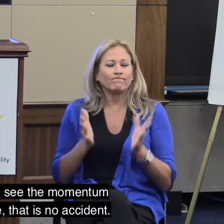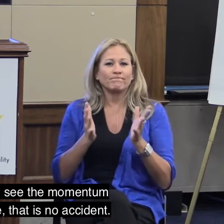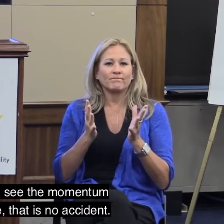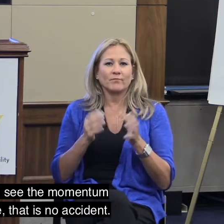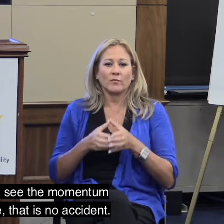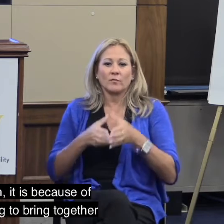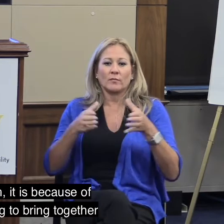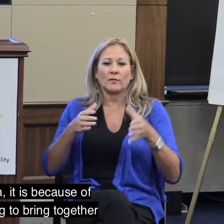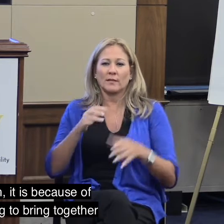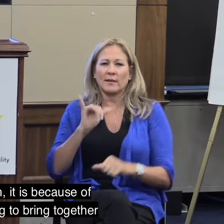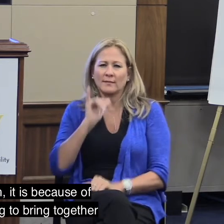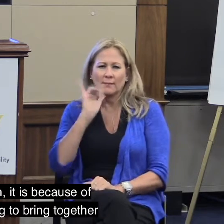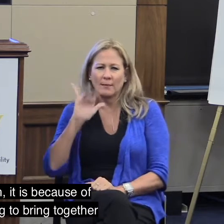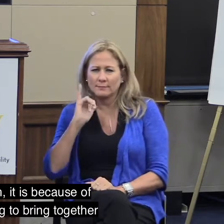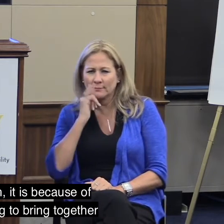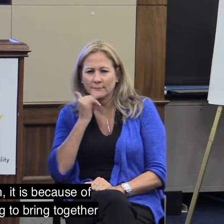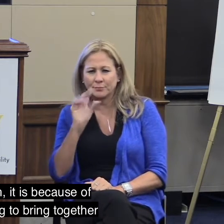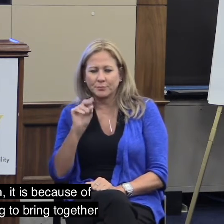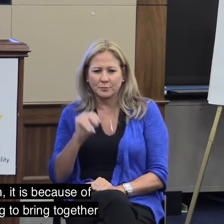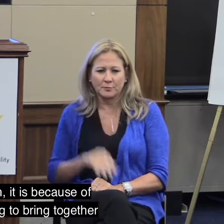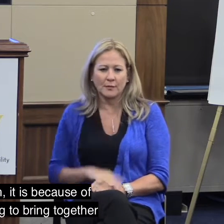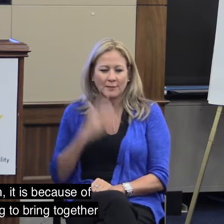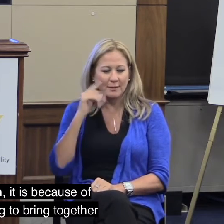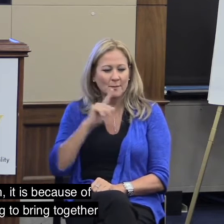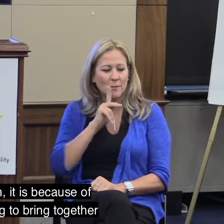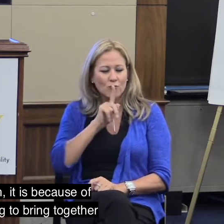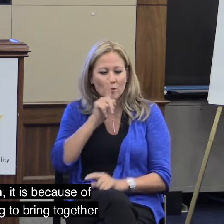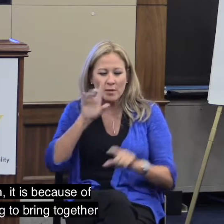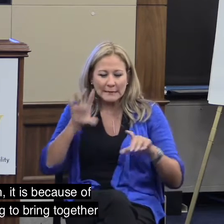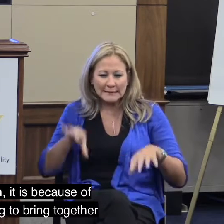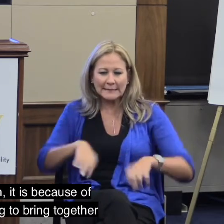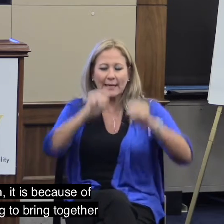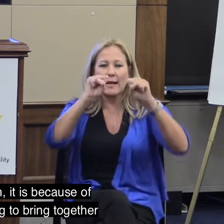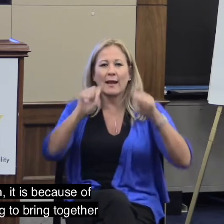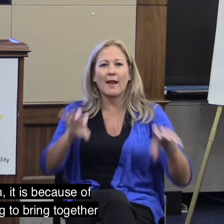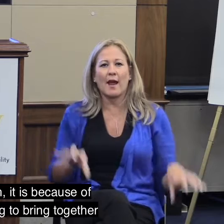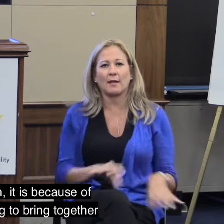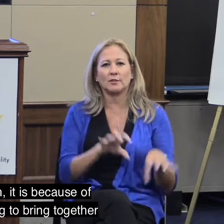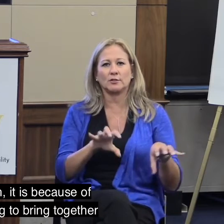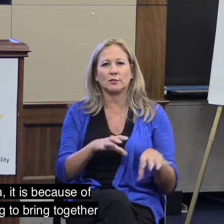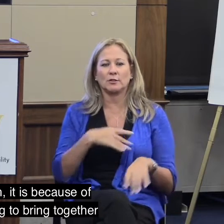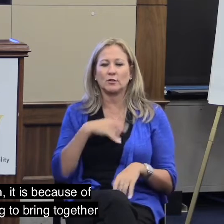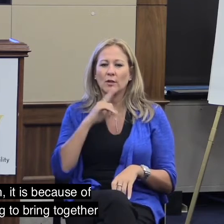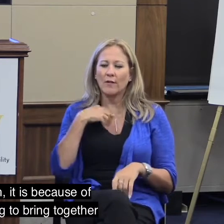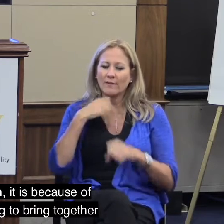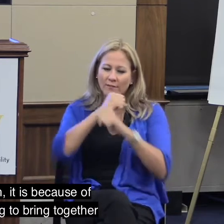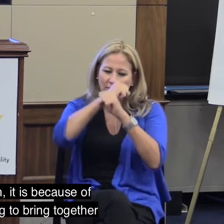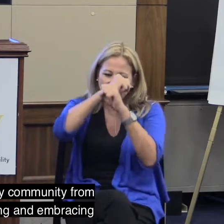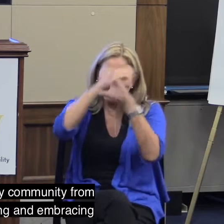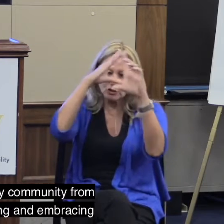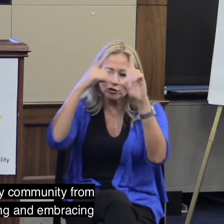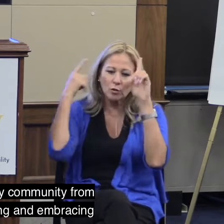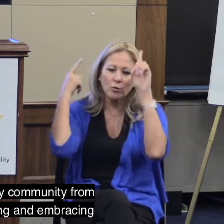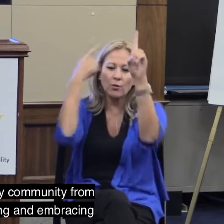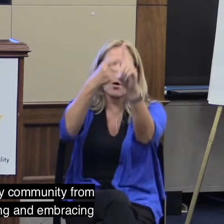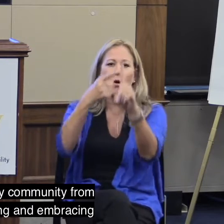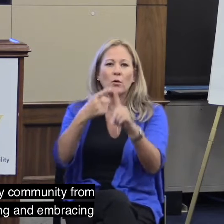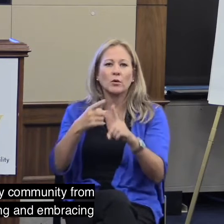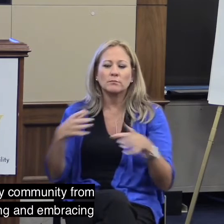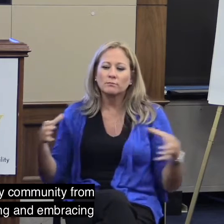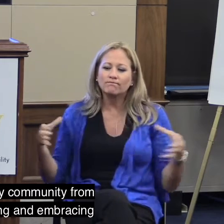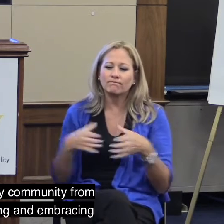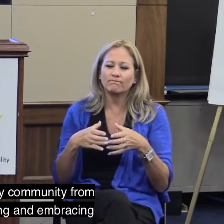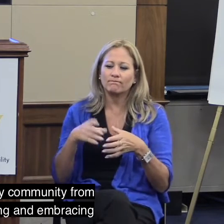is no accident. It is because of activism. It is because of our solid vision of wanting to bring together people from the